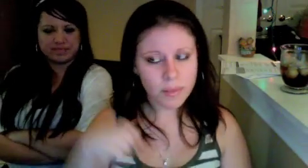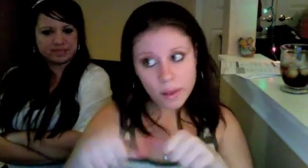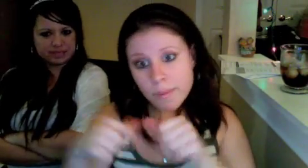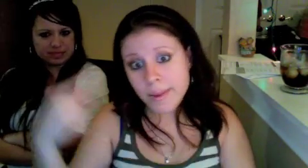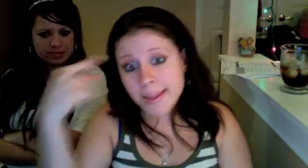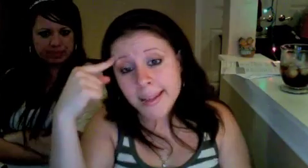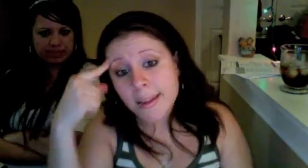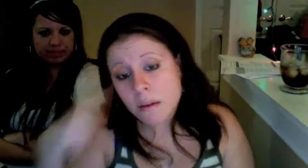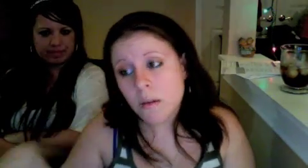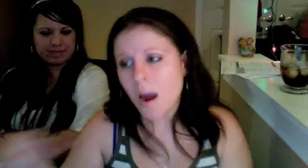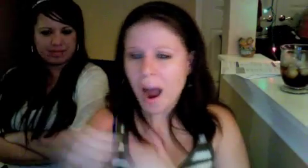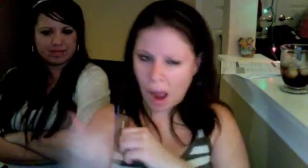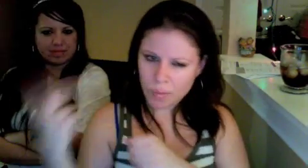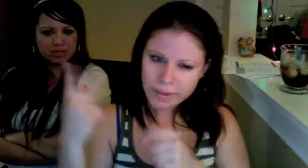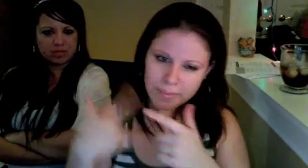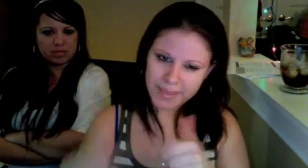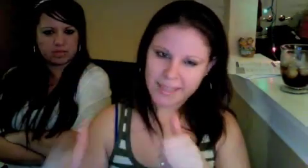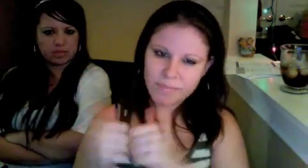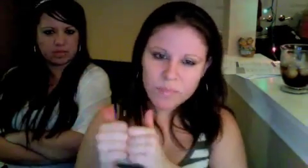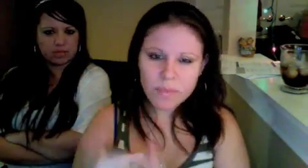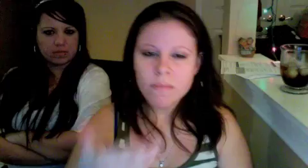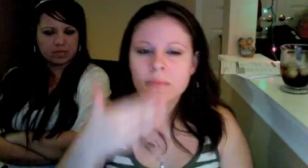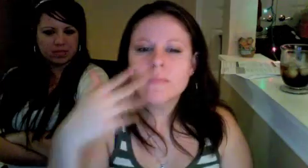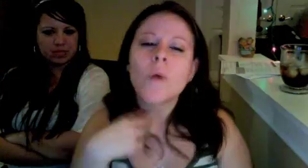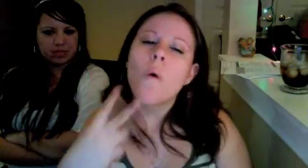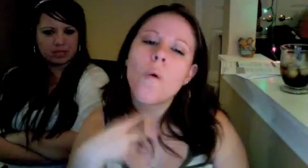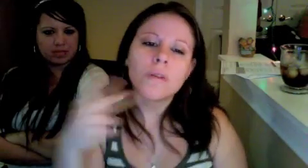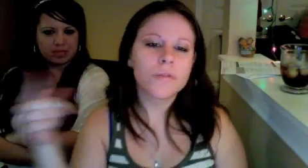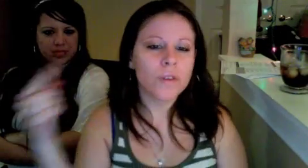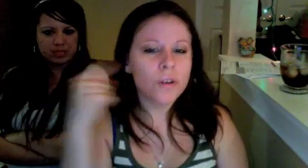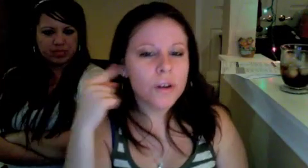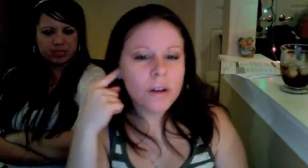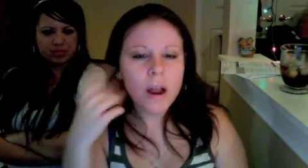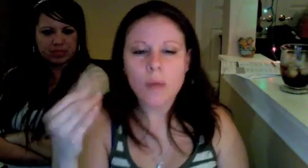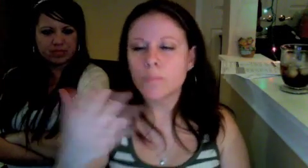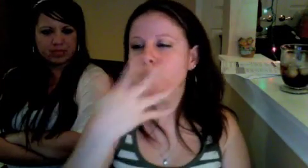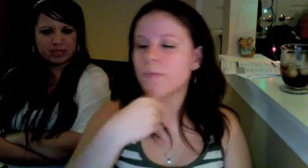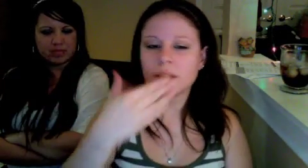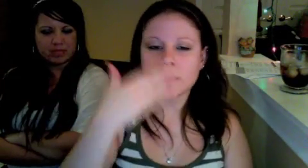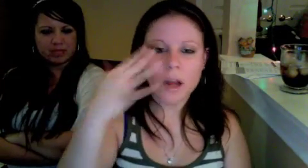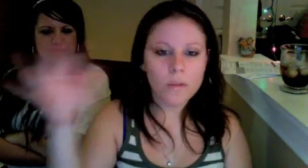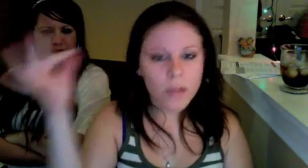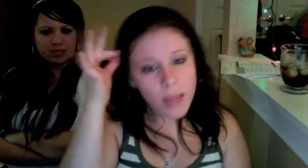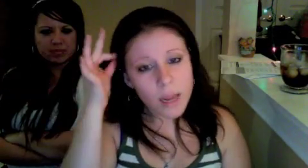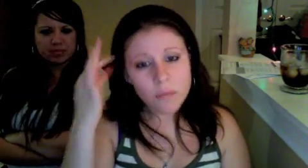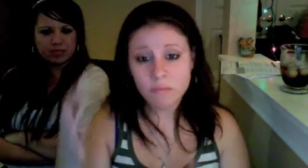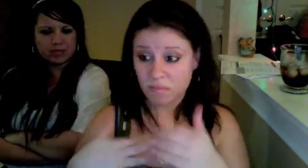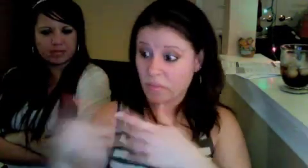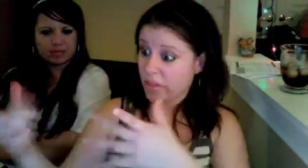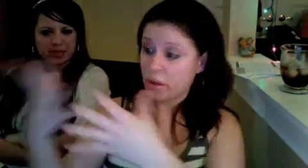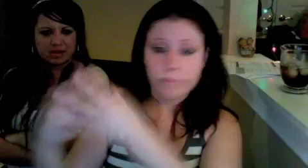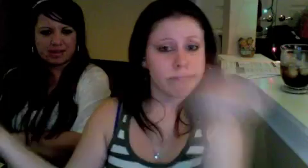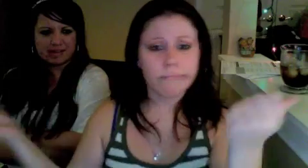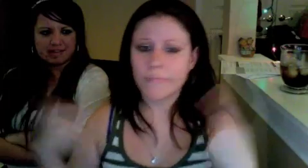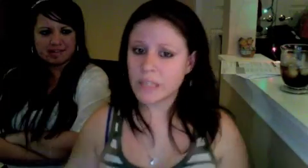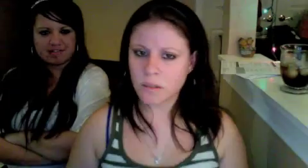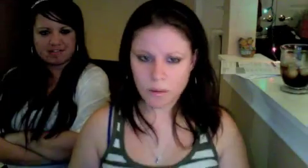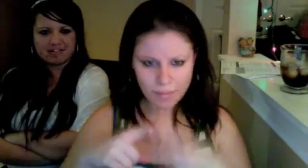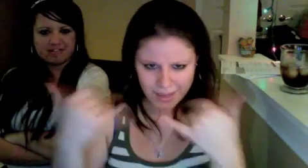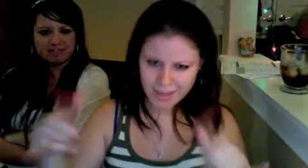her and how we used to be down. The sound of her voice and the beautiful smell of her hair, though gone physically, somehow it was still there. I